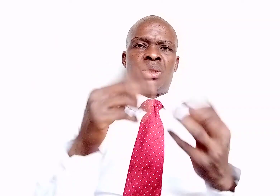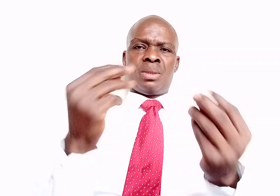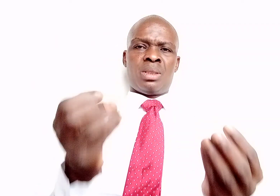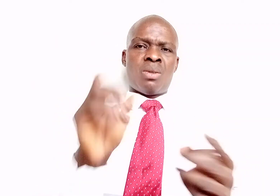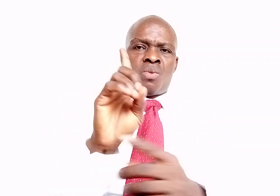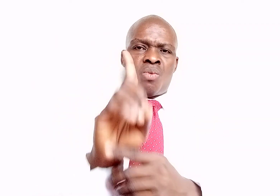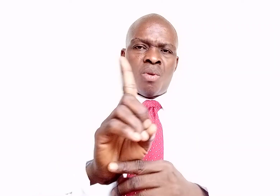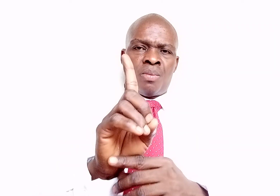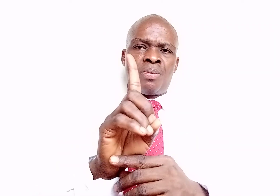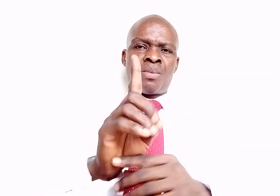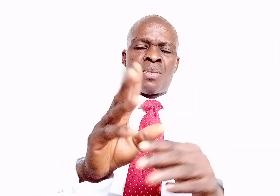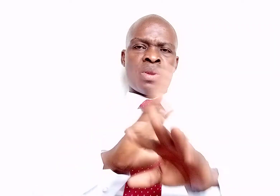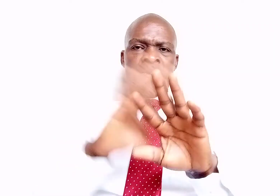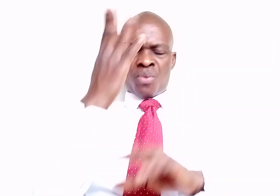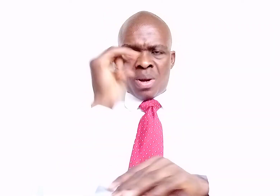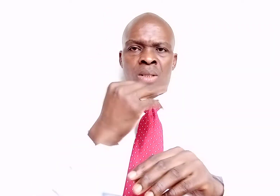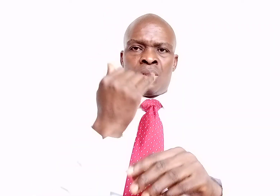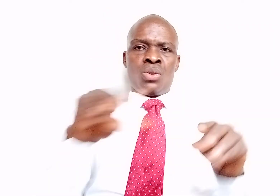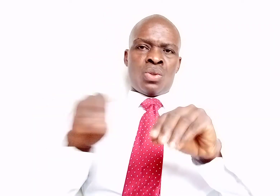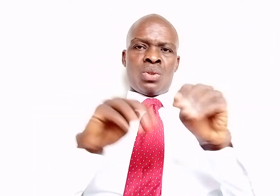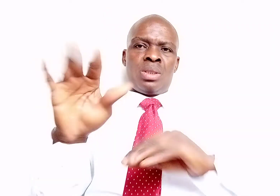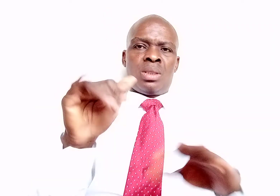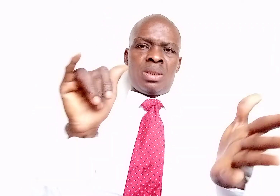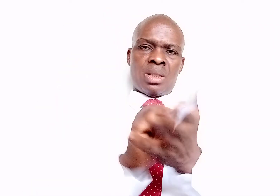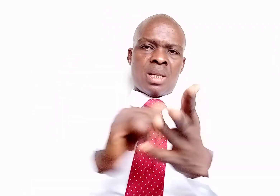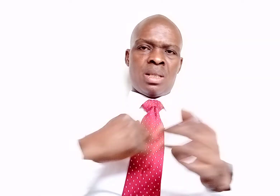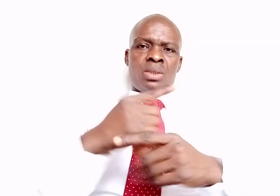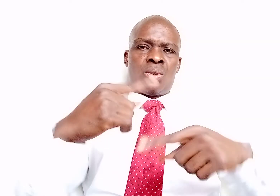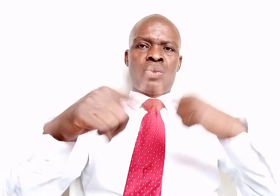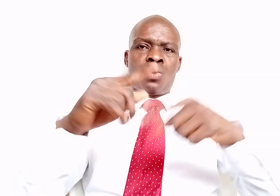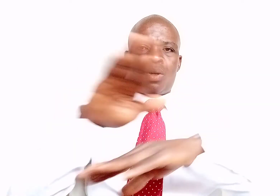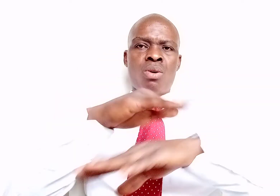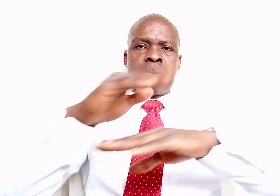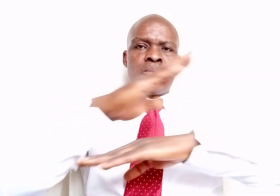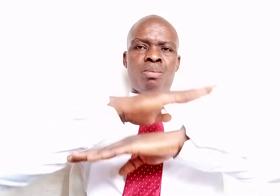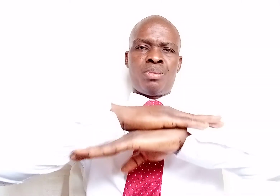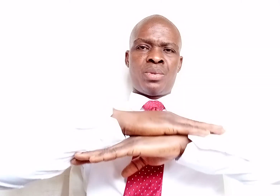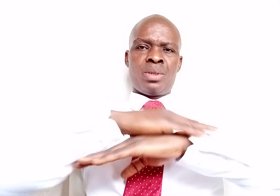While doing that, let us go on a short break. Thank you.